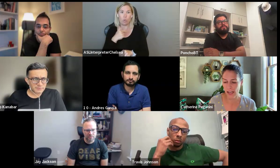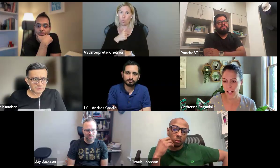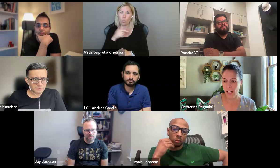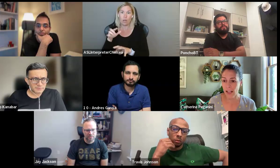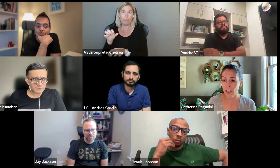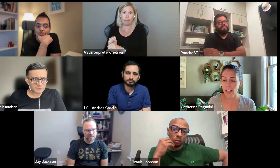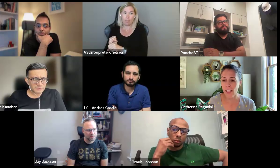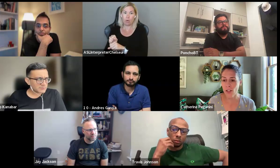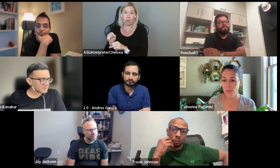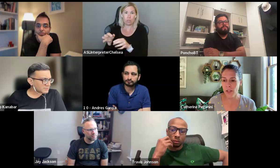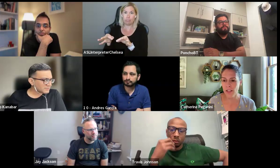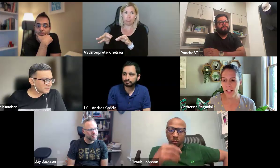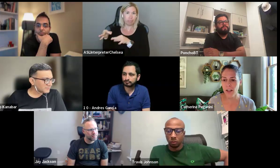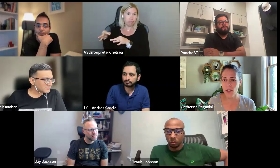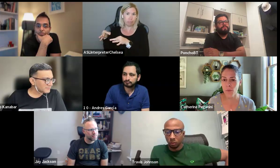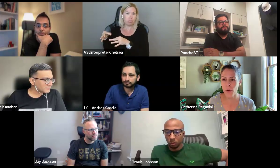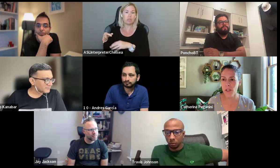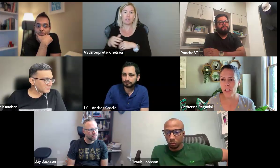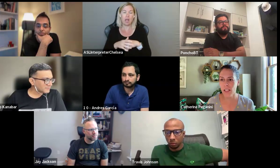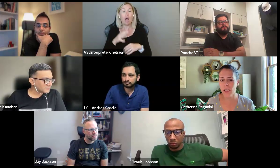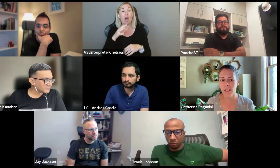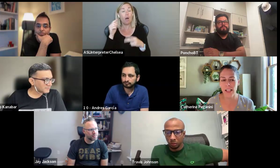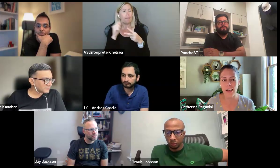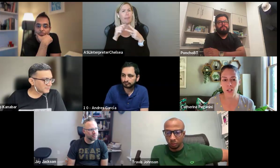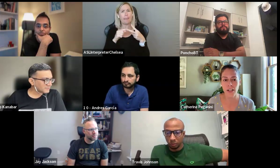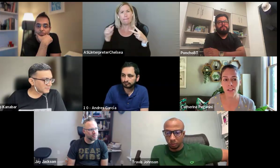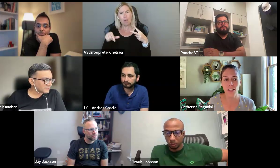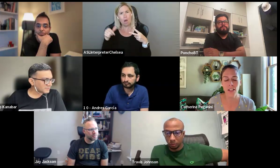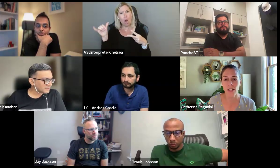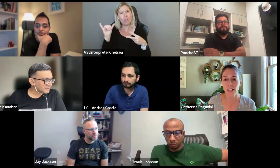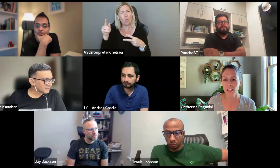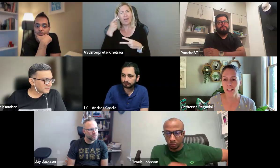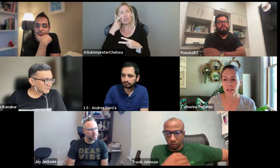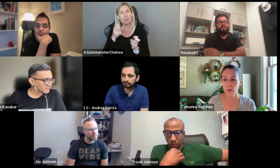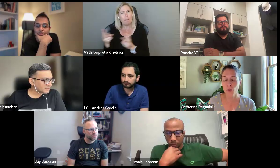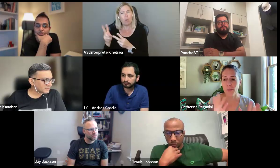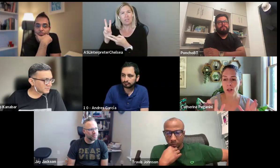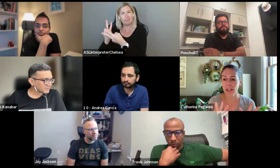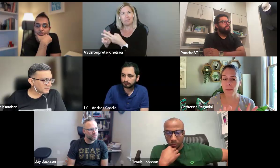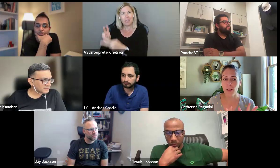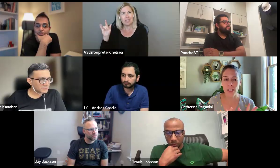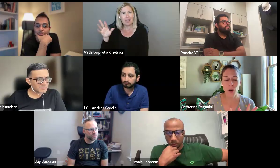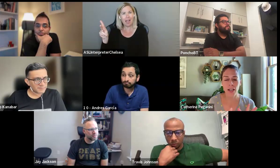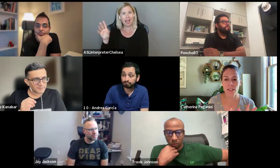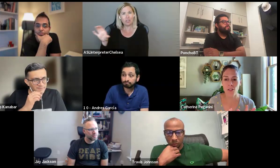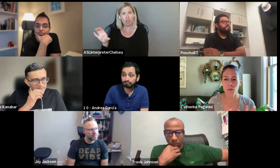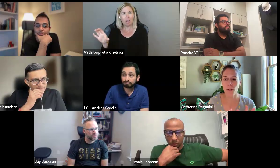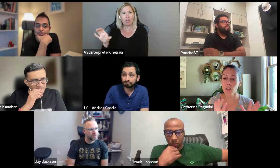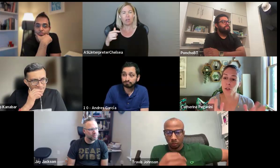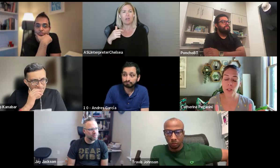And another thing, just because it's there, I just posted it in the Slack channel because we've been talking about the best practices. So for the